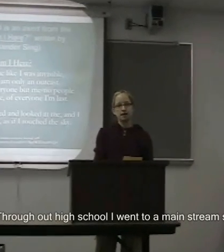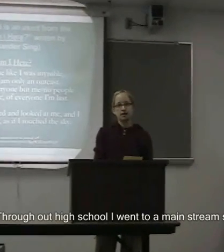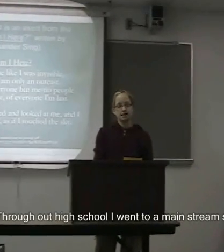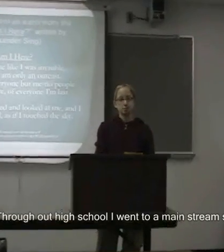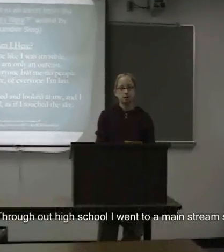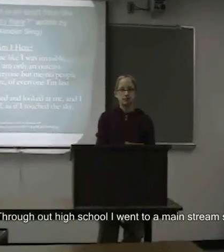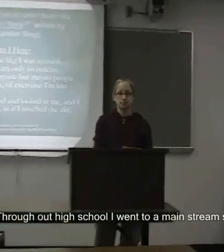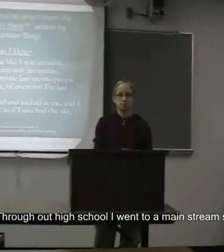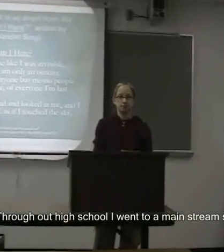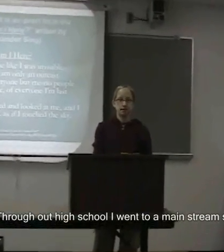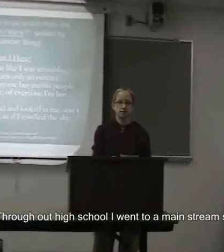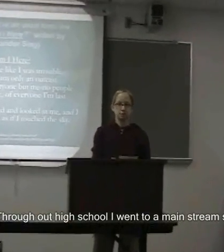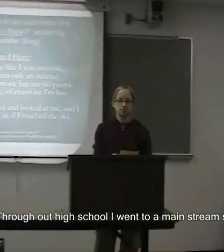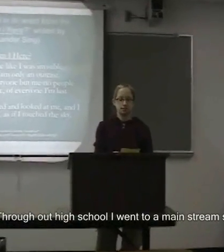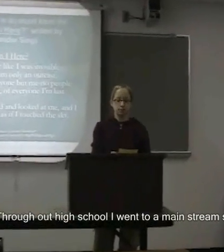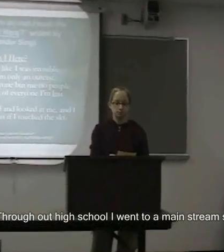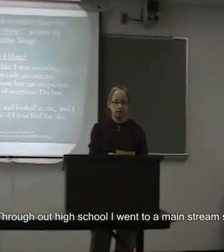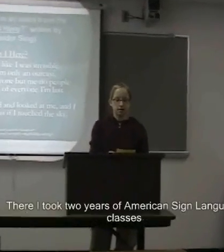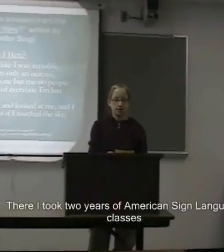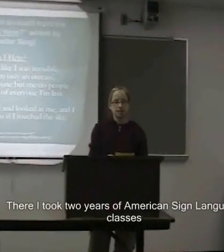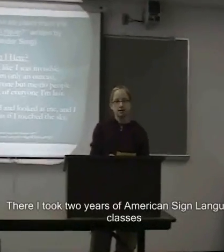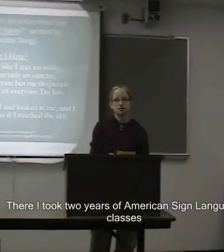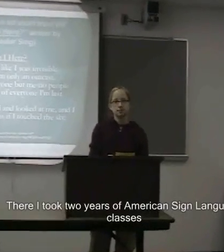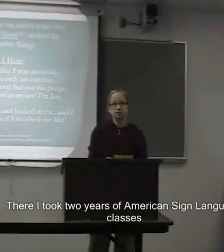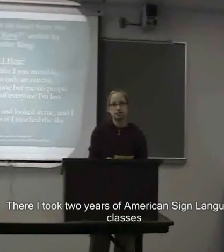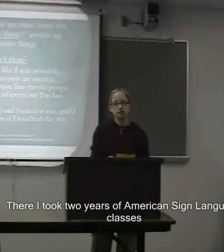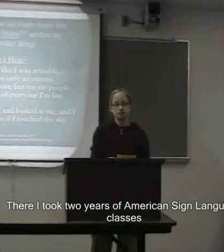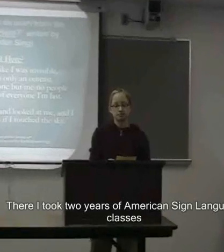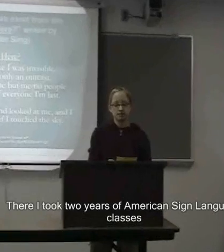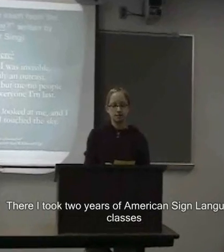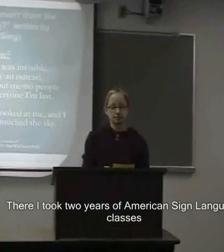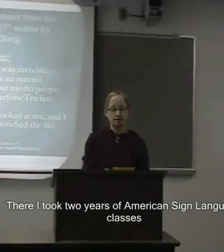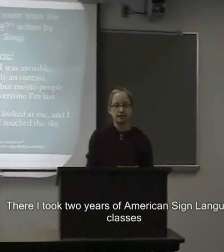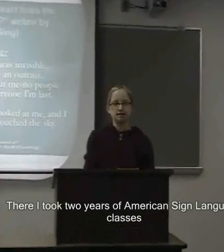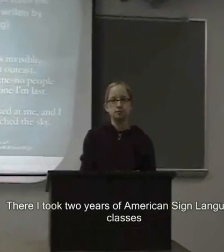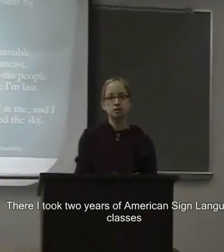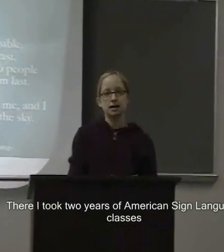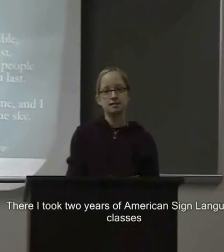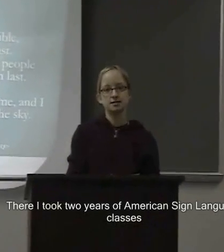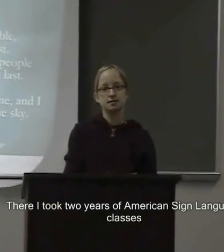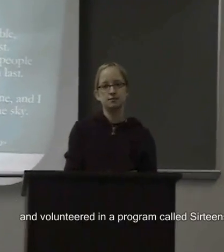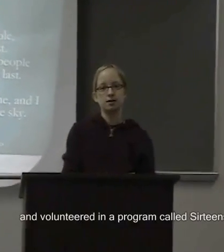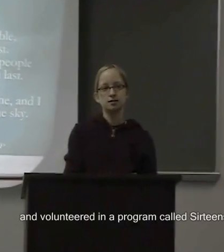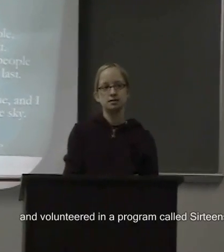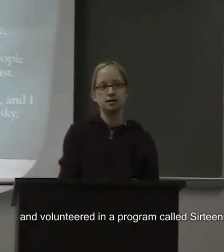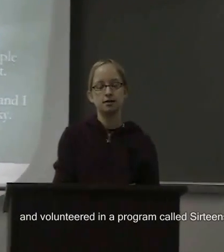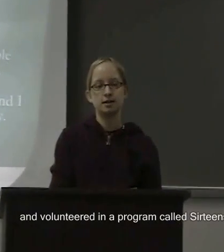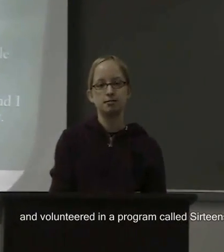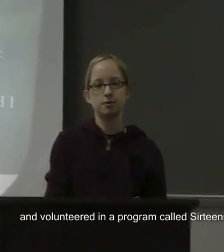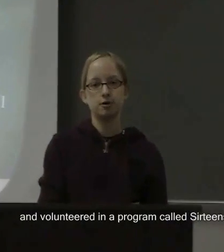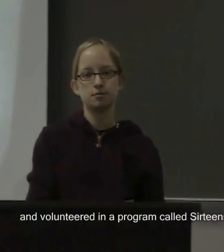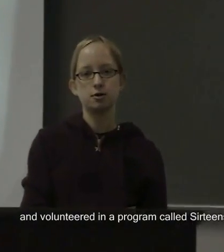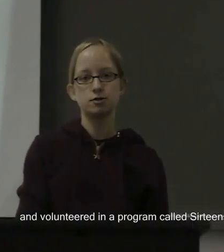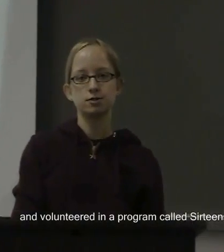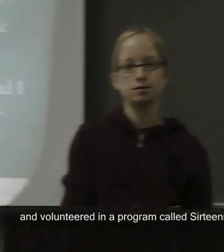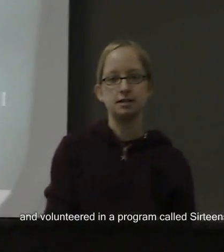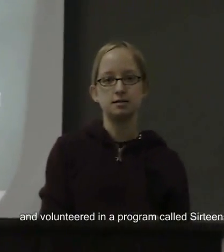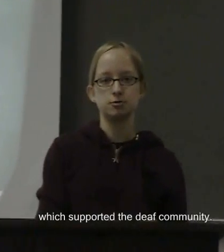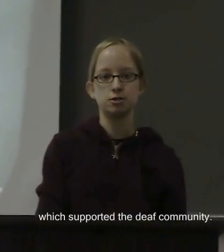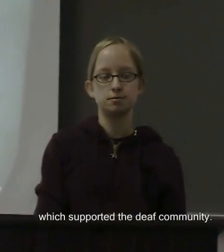Throughout high school I went to a mainstream school. There I took 2 years of American Sign Language classes and volunteered in a program called CERTEENS, which